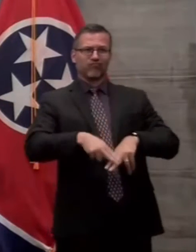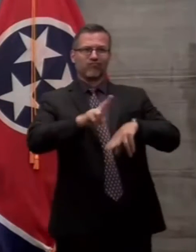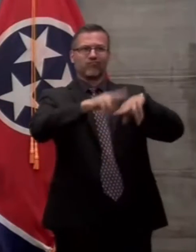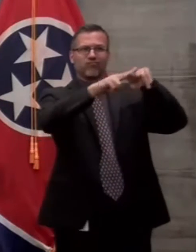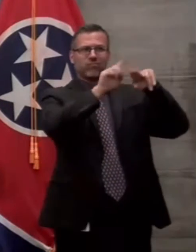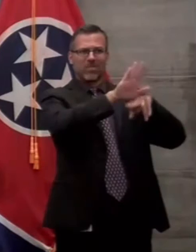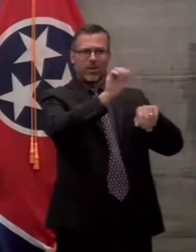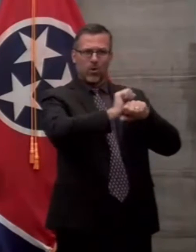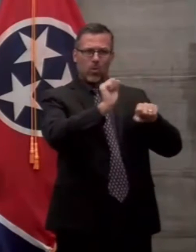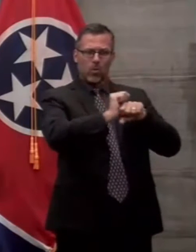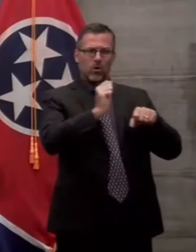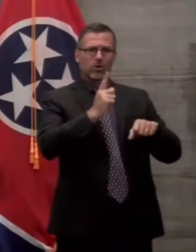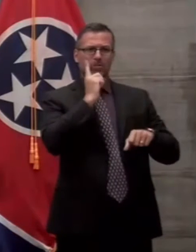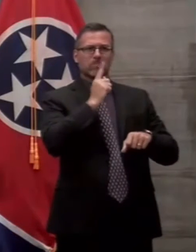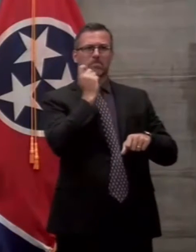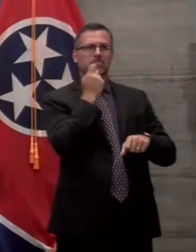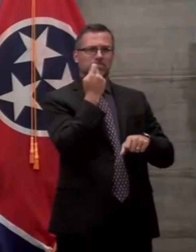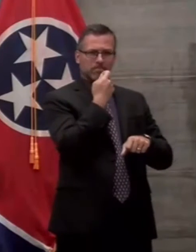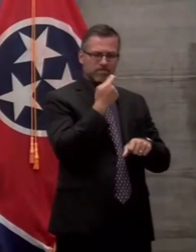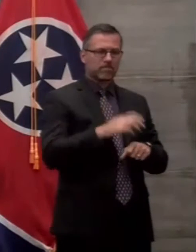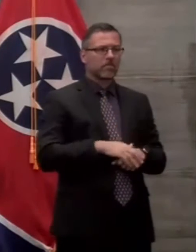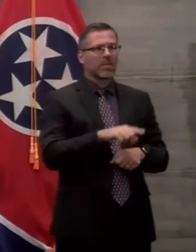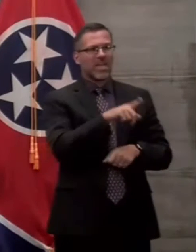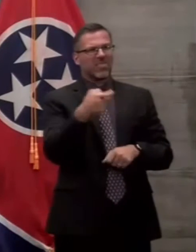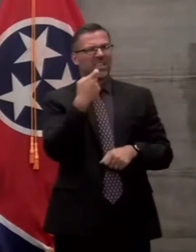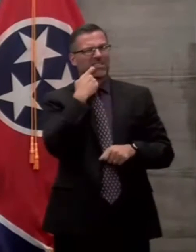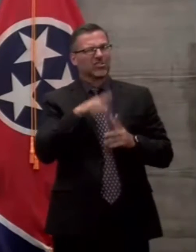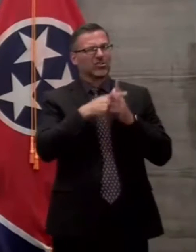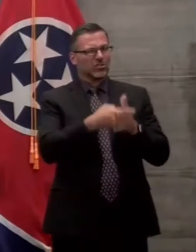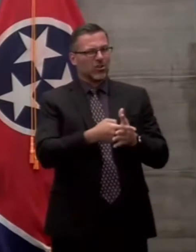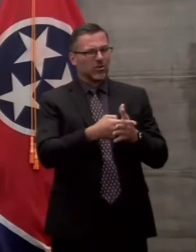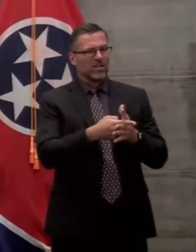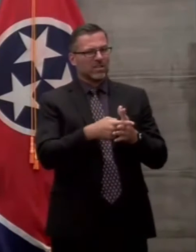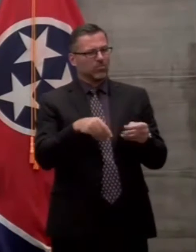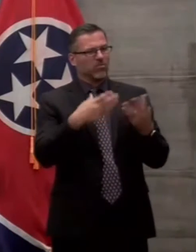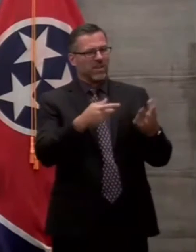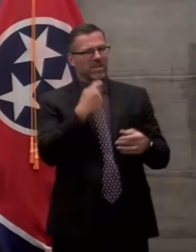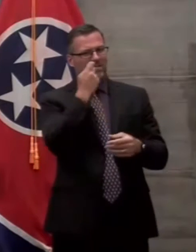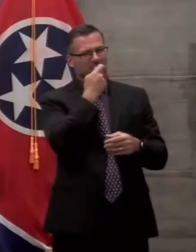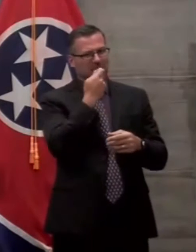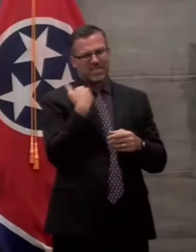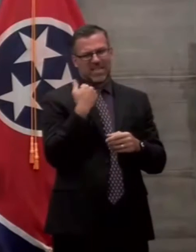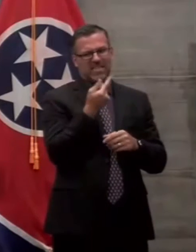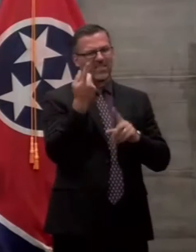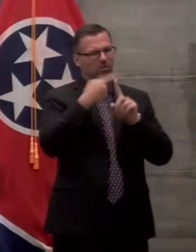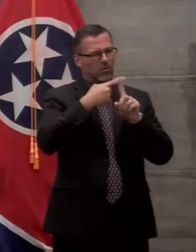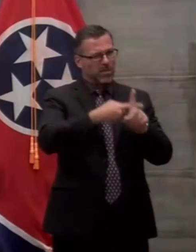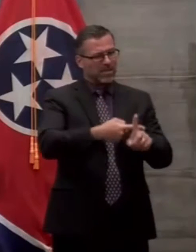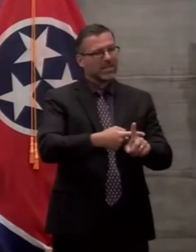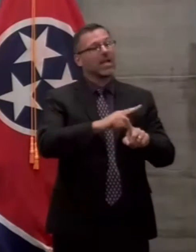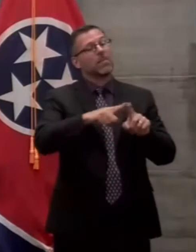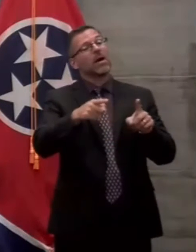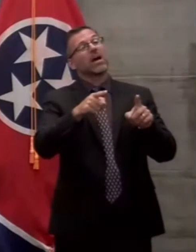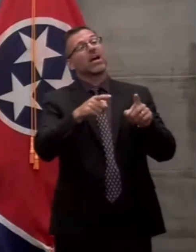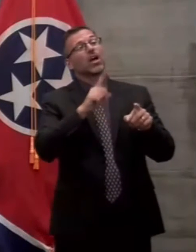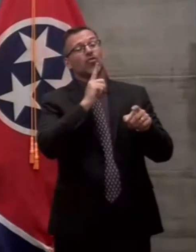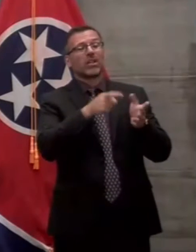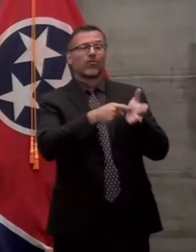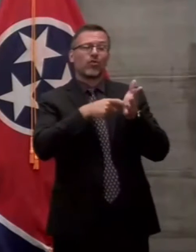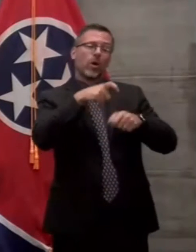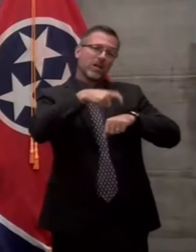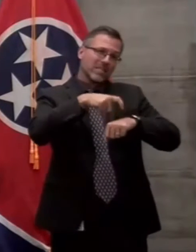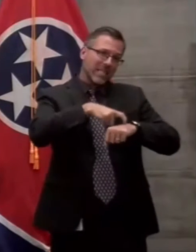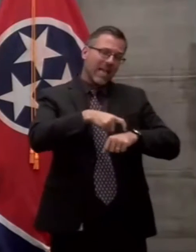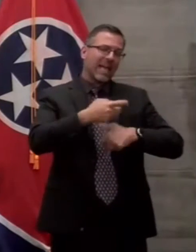So that's one. They've just started doing this in the last few months. And another one is it takes time. Even with a desire, it